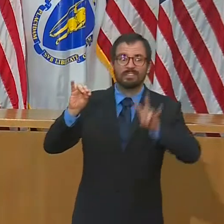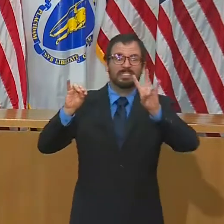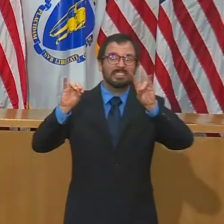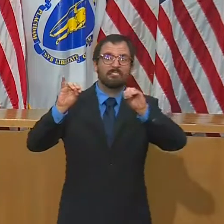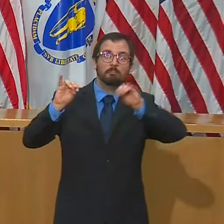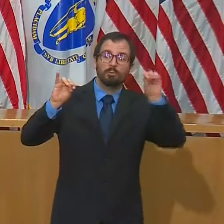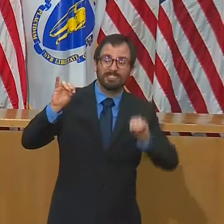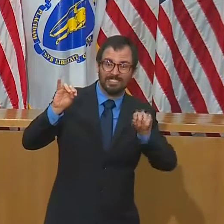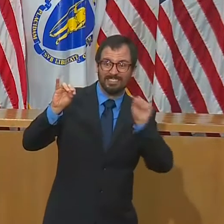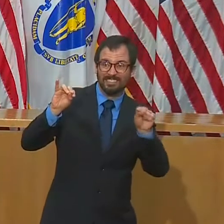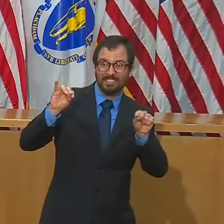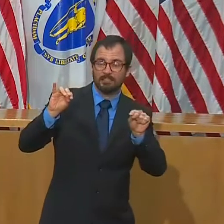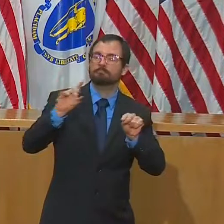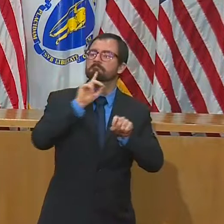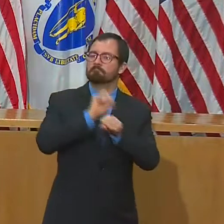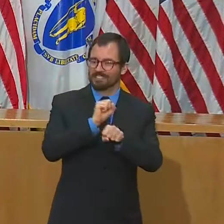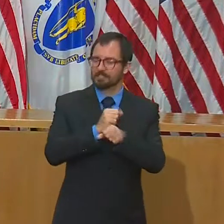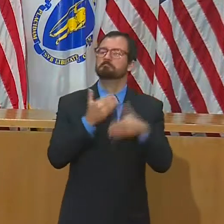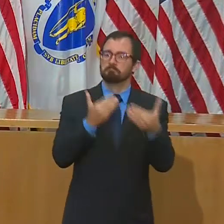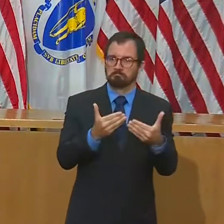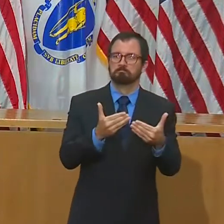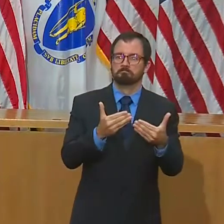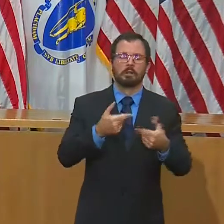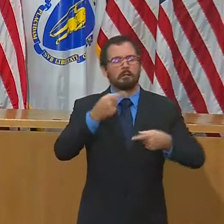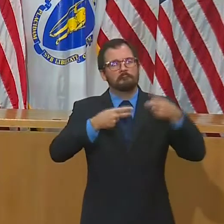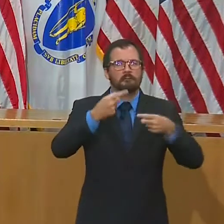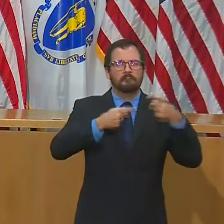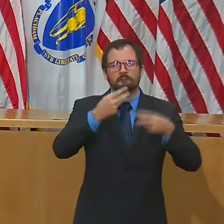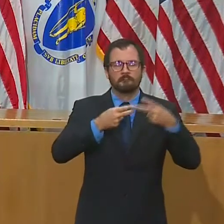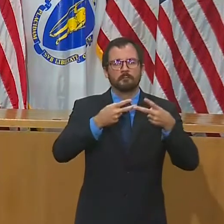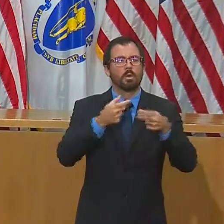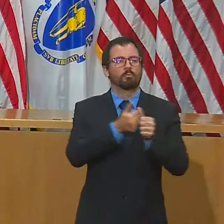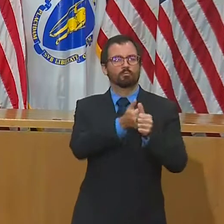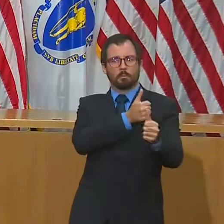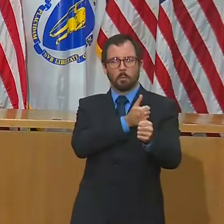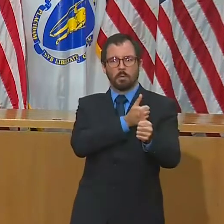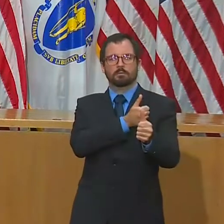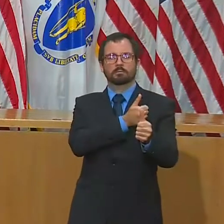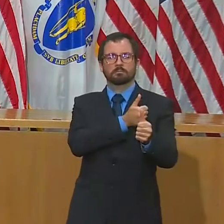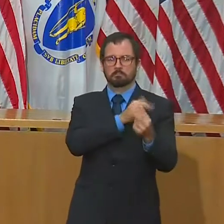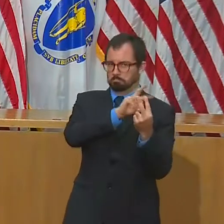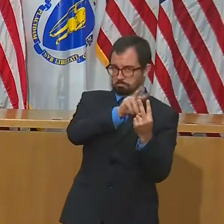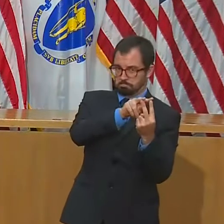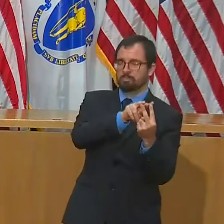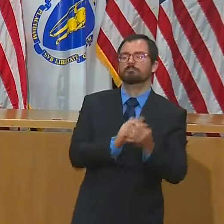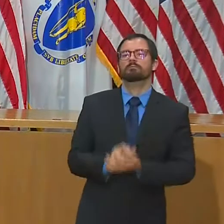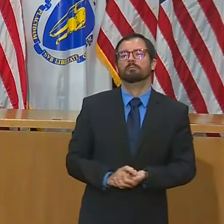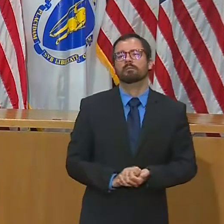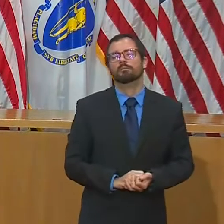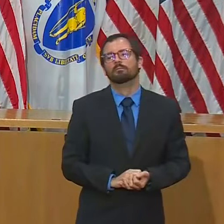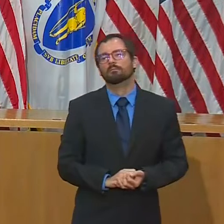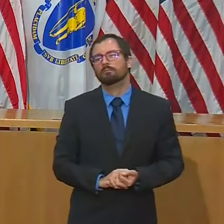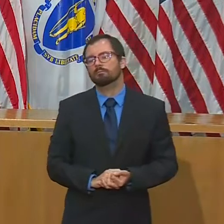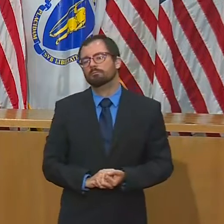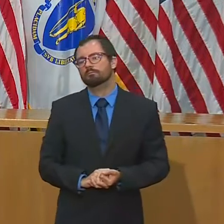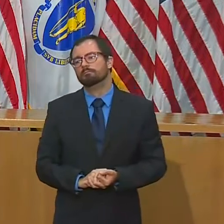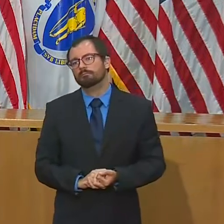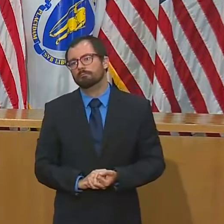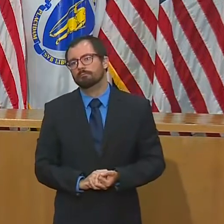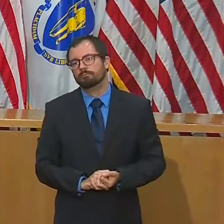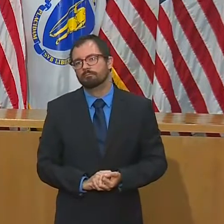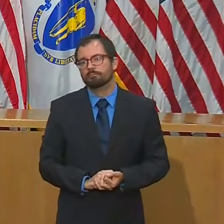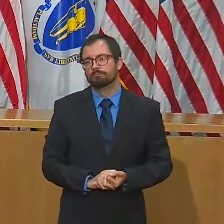30% proposed plans that were fully remote. We're encouraged that nearly 3/4 of the school districts are planning for